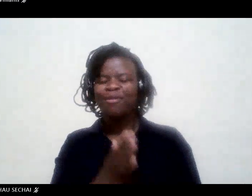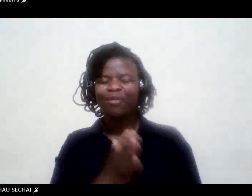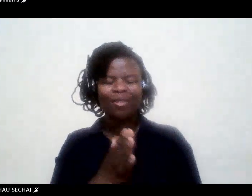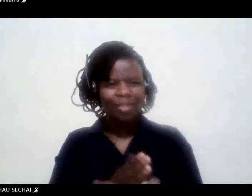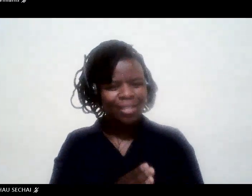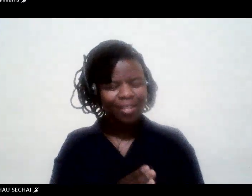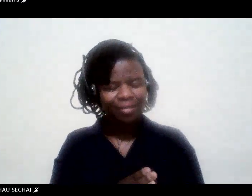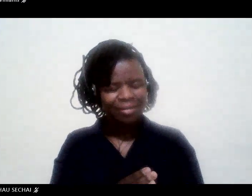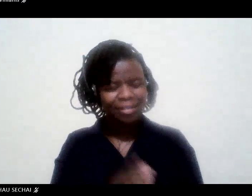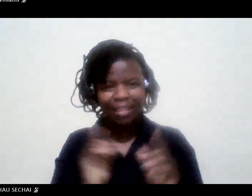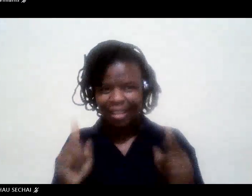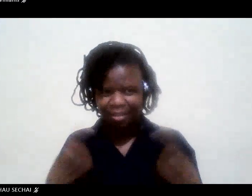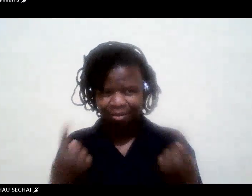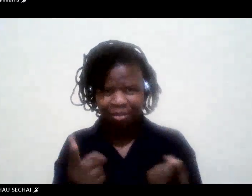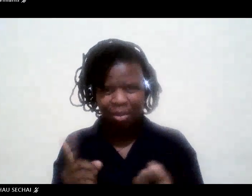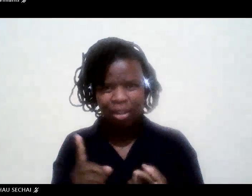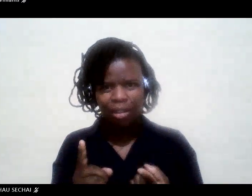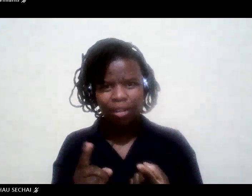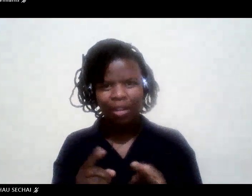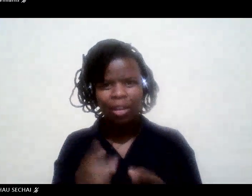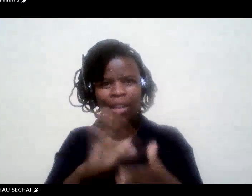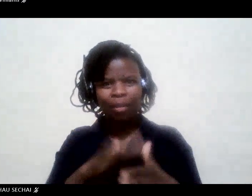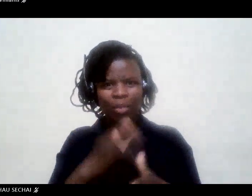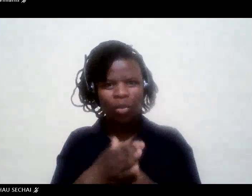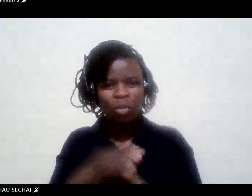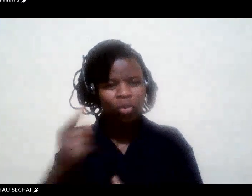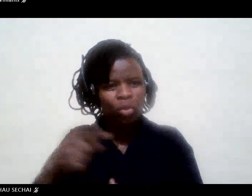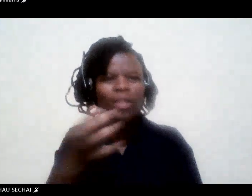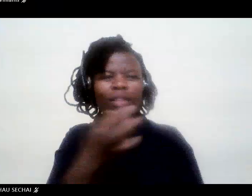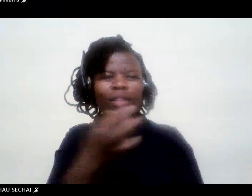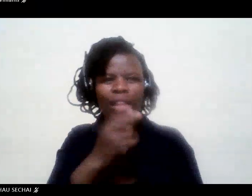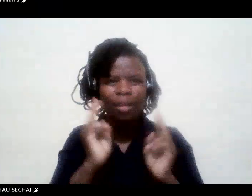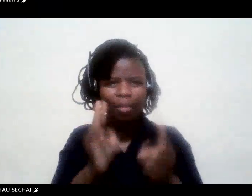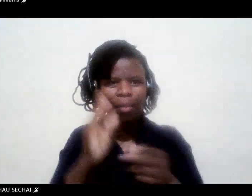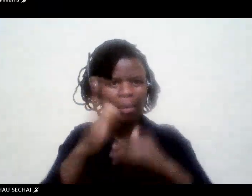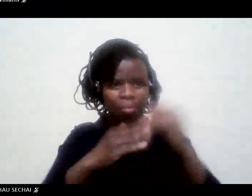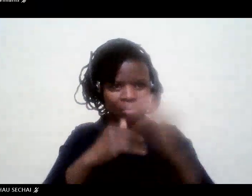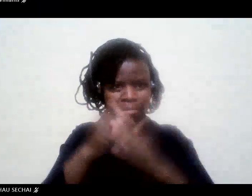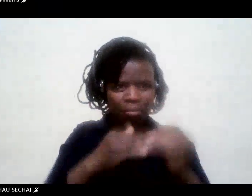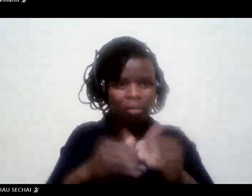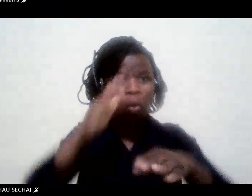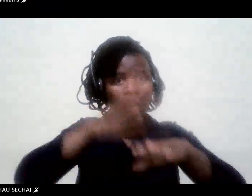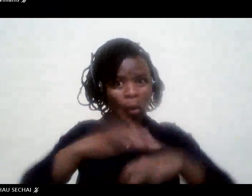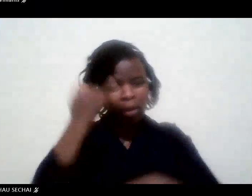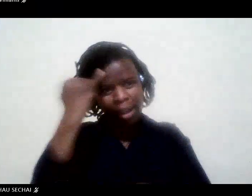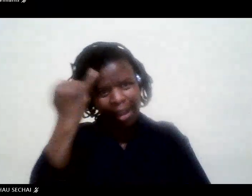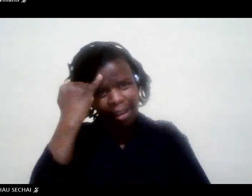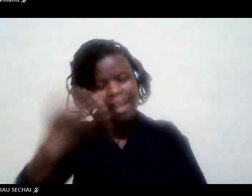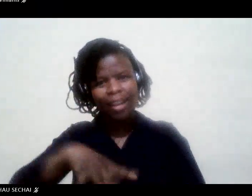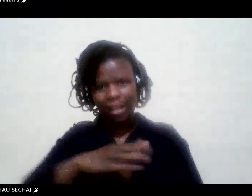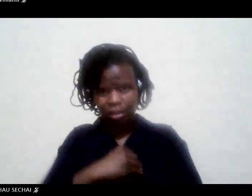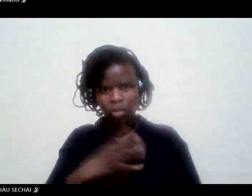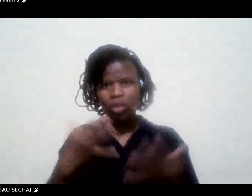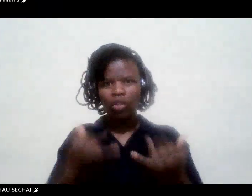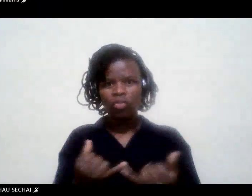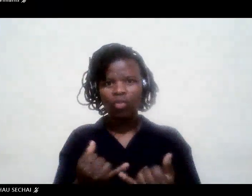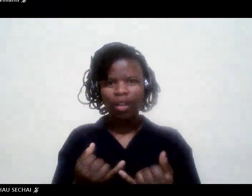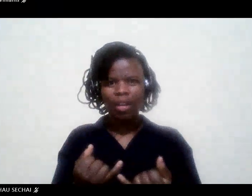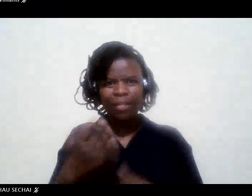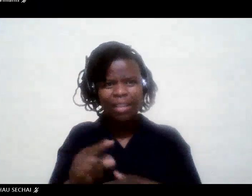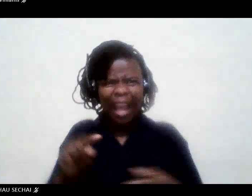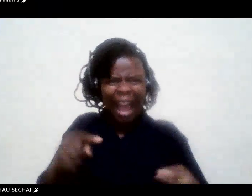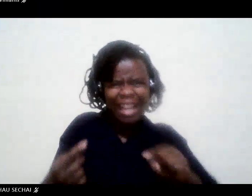towards, because I always say this, people will build upon our ideas. So we don't go and, attack this person or that person.